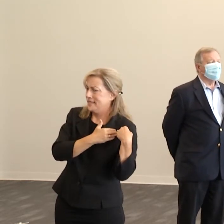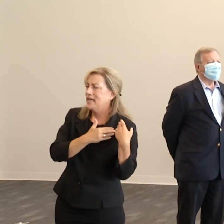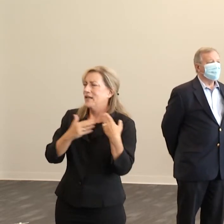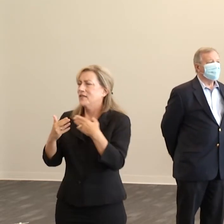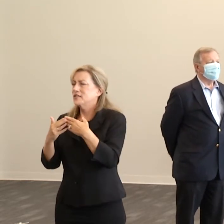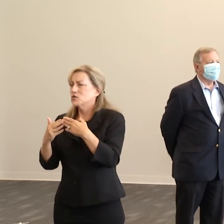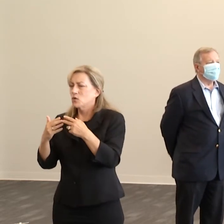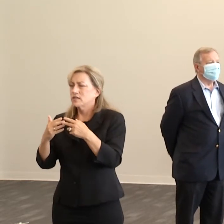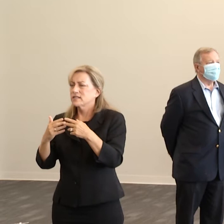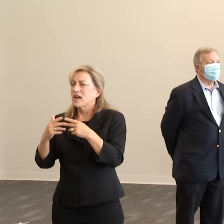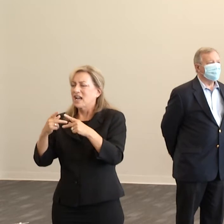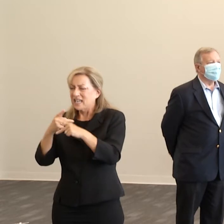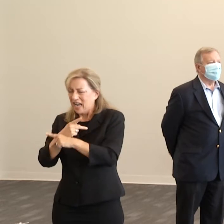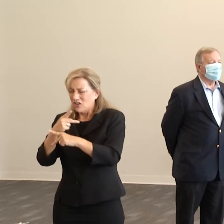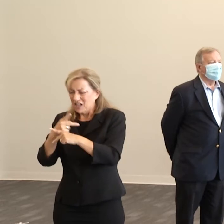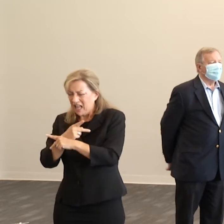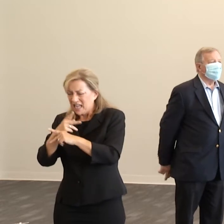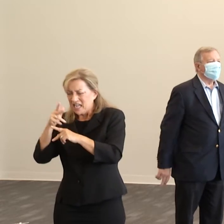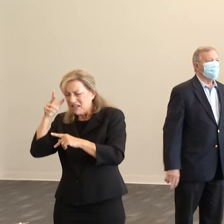calculated scheme